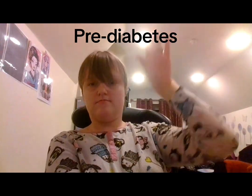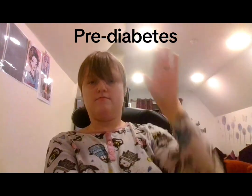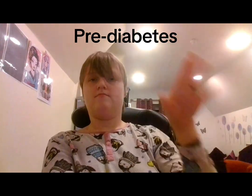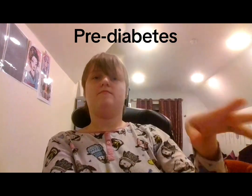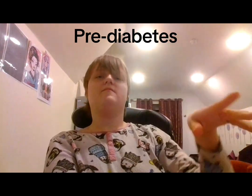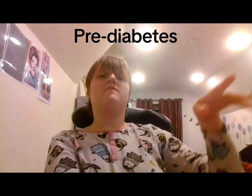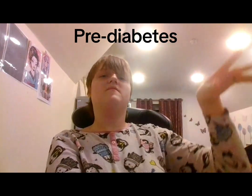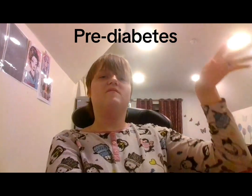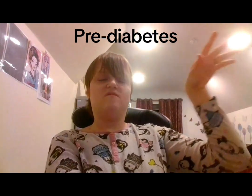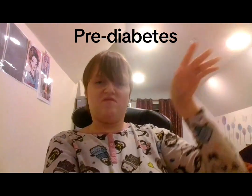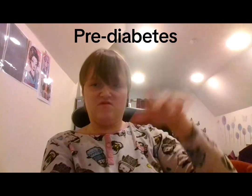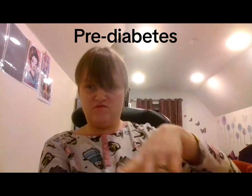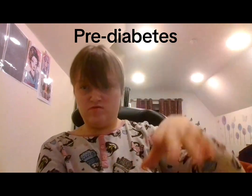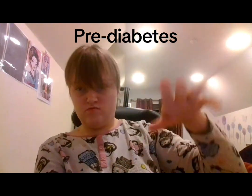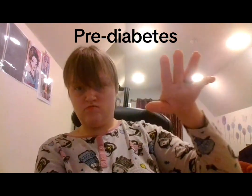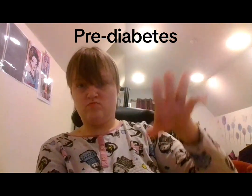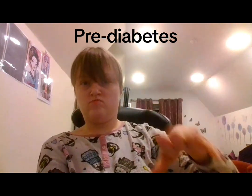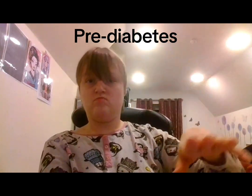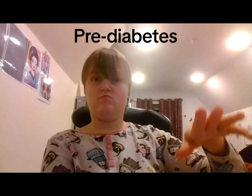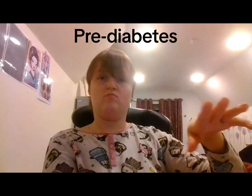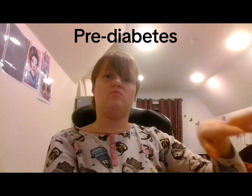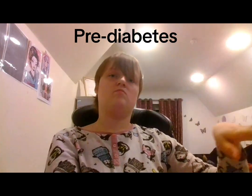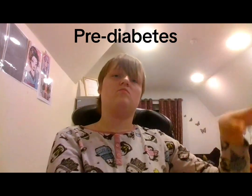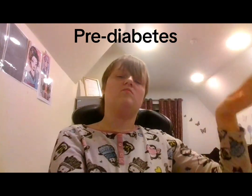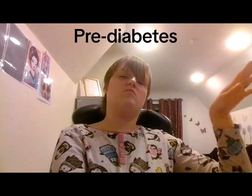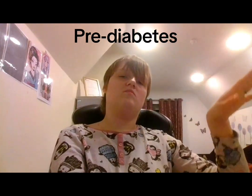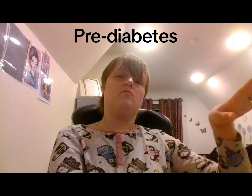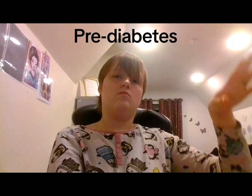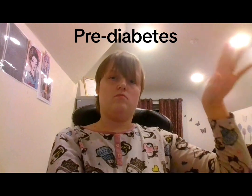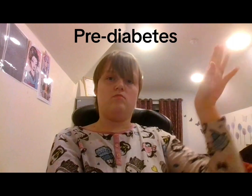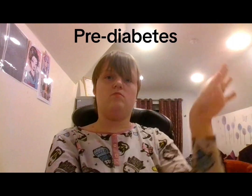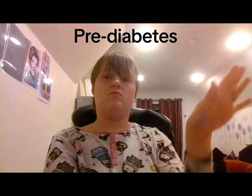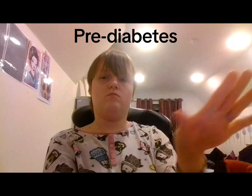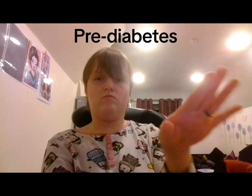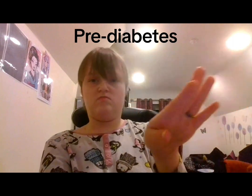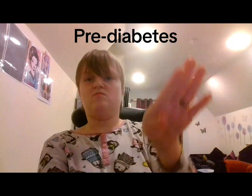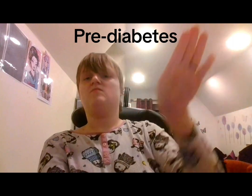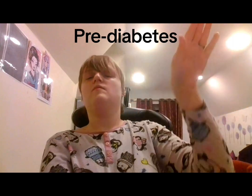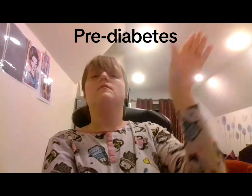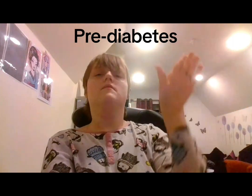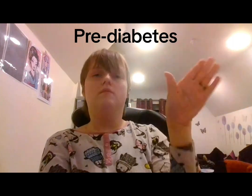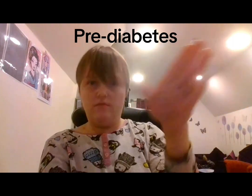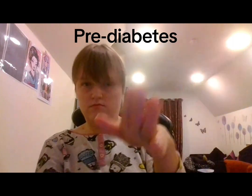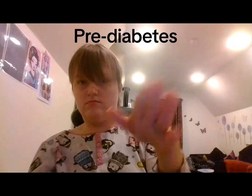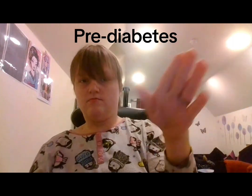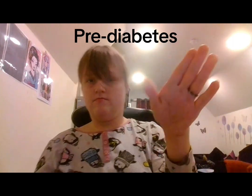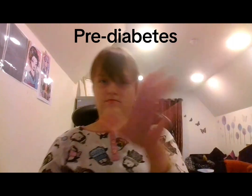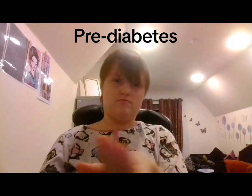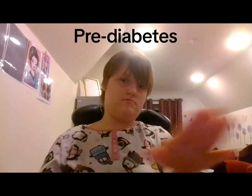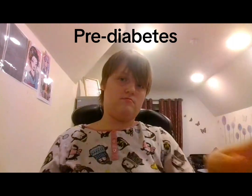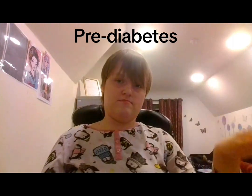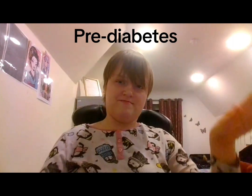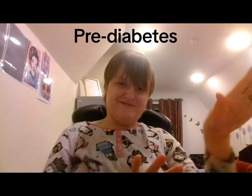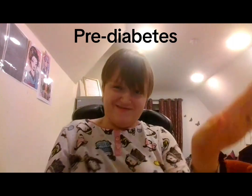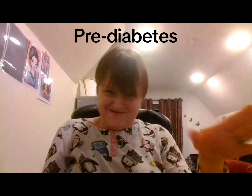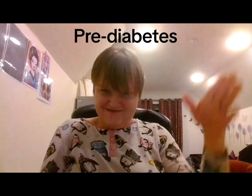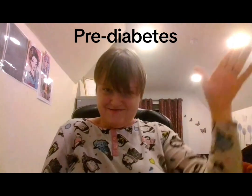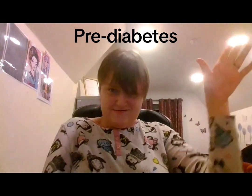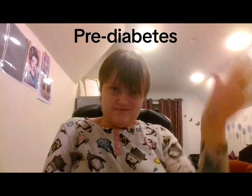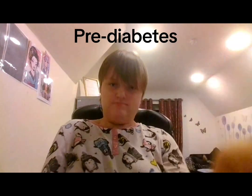2 diabetes. But what is a healthy and balanced diet anyway? All of